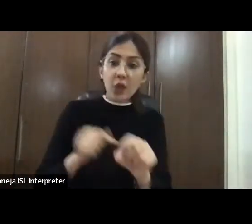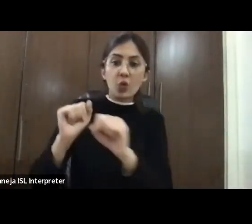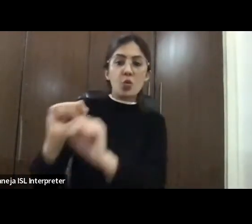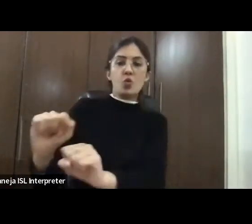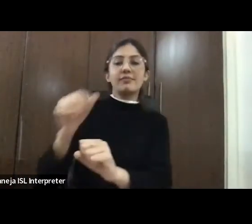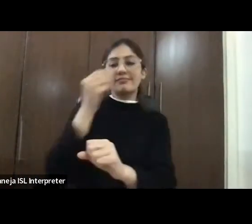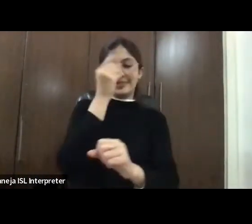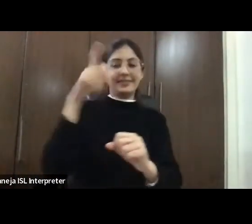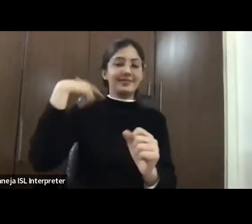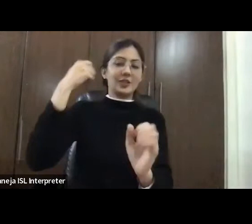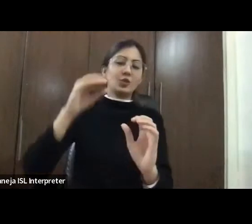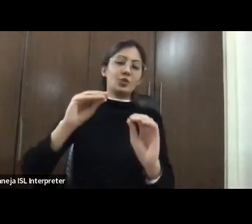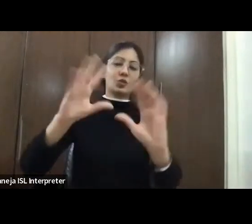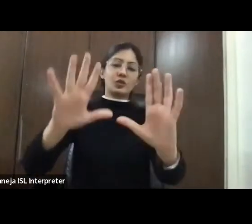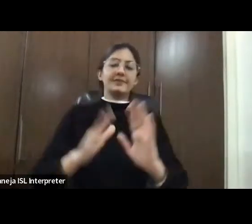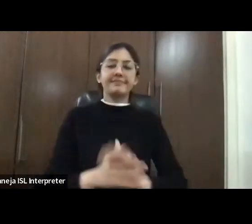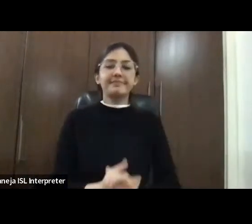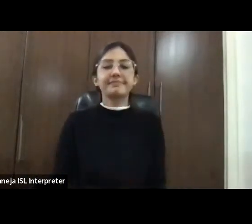Like